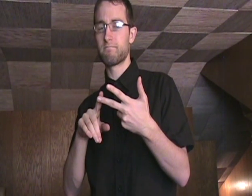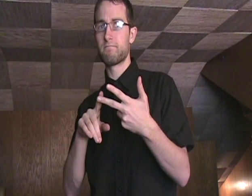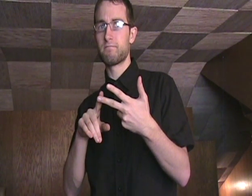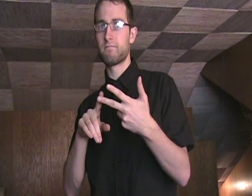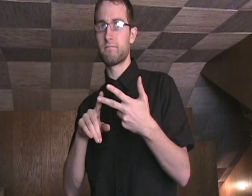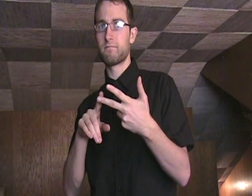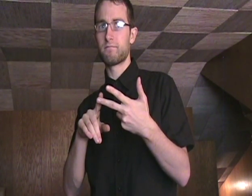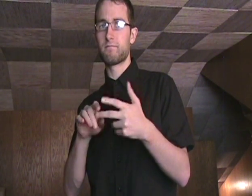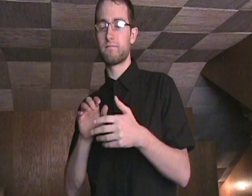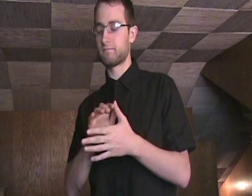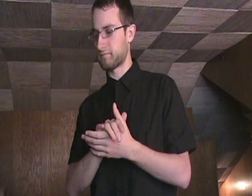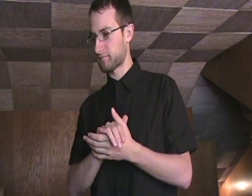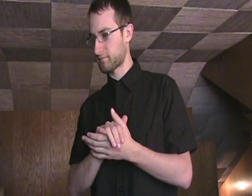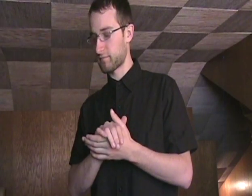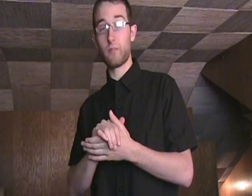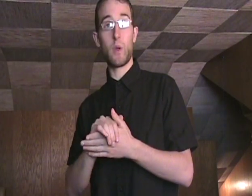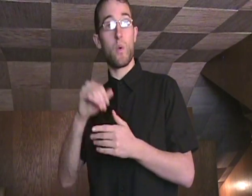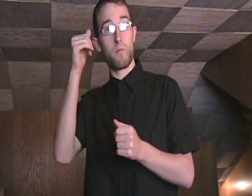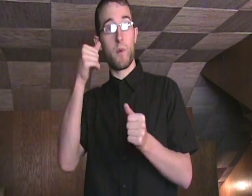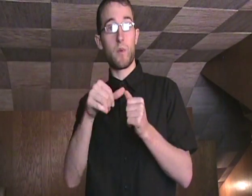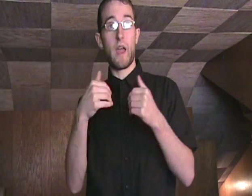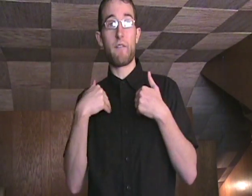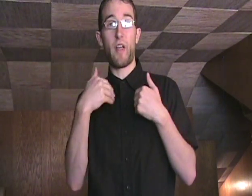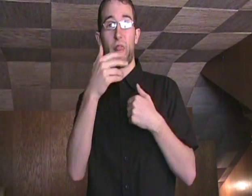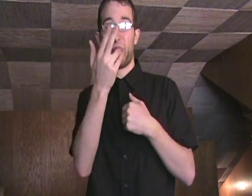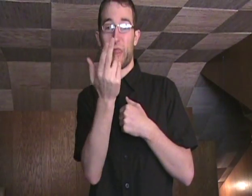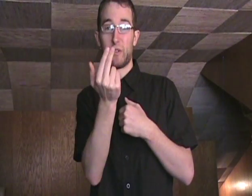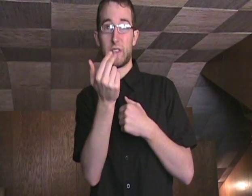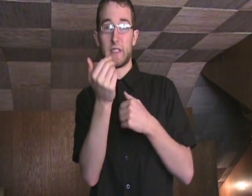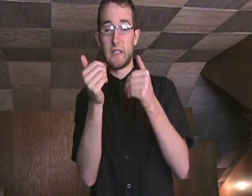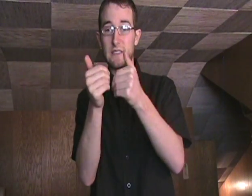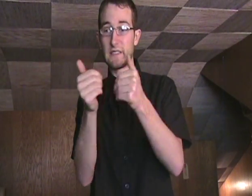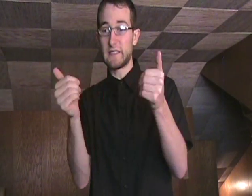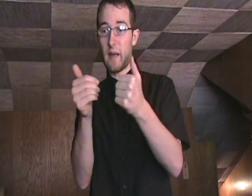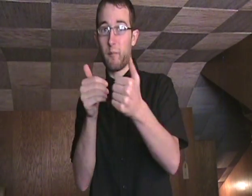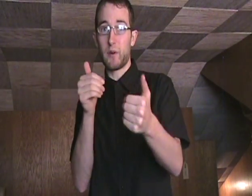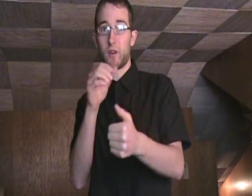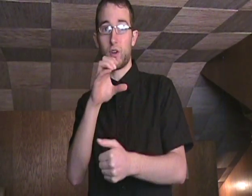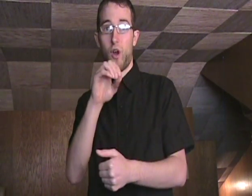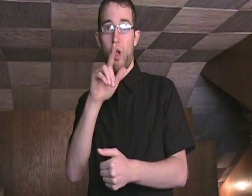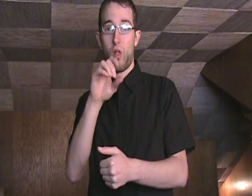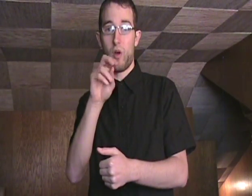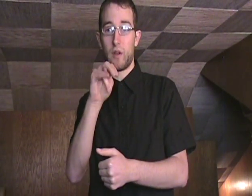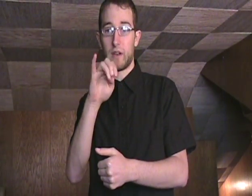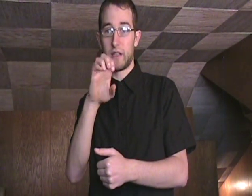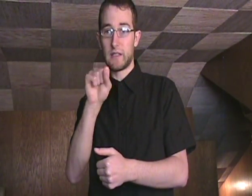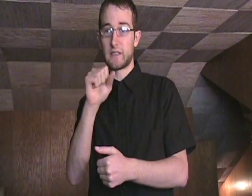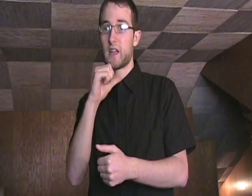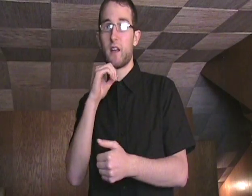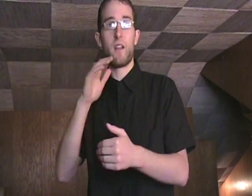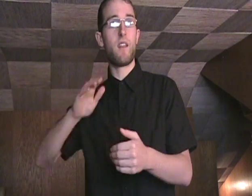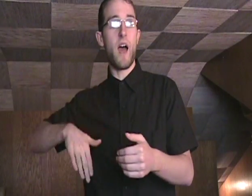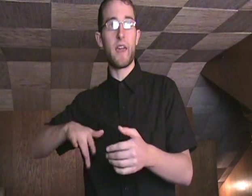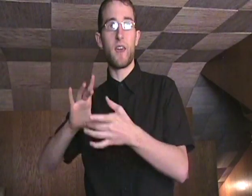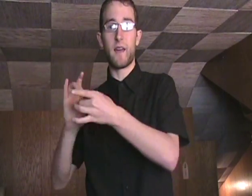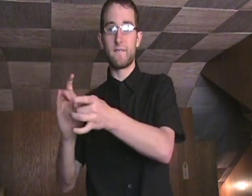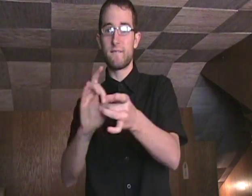Remember, we have 13 separate colonies that are not really joined together yet. So you didn't get a lot of